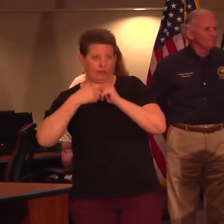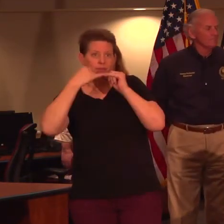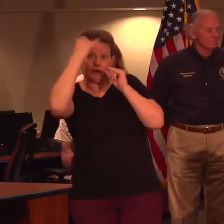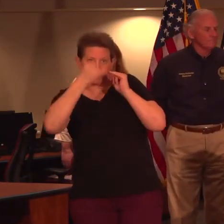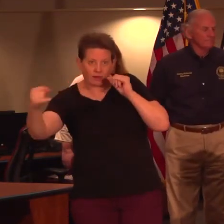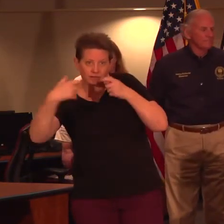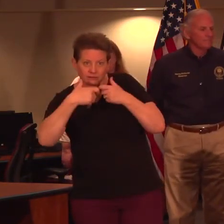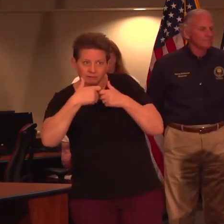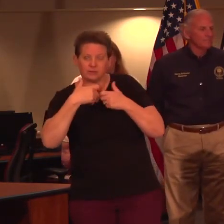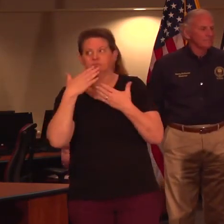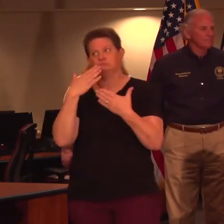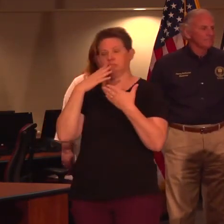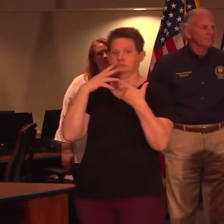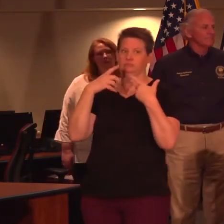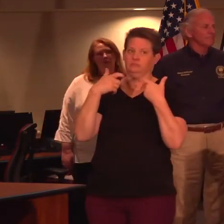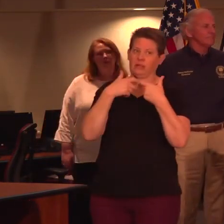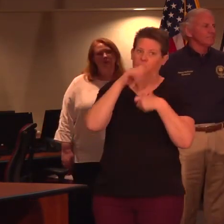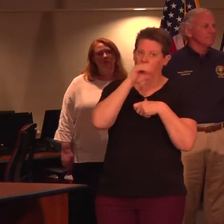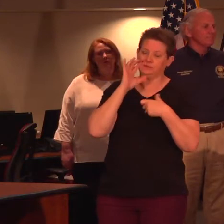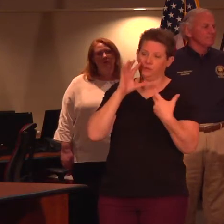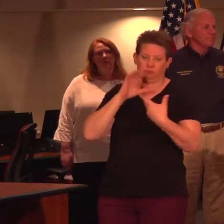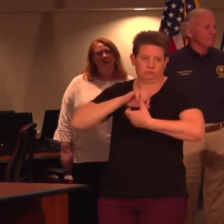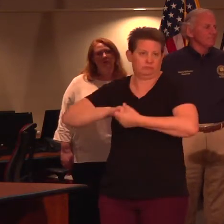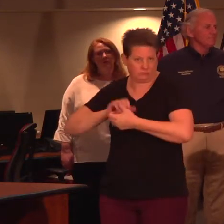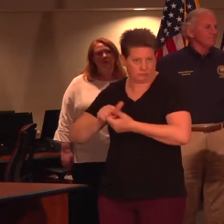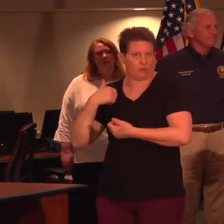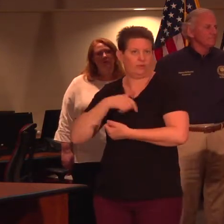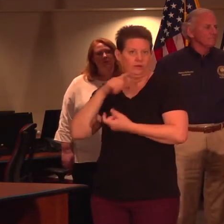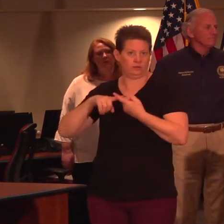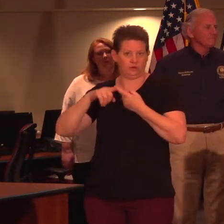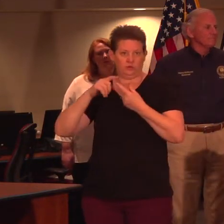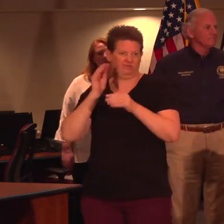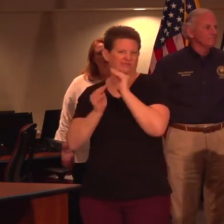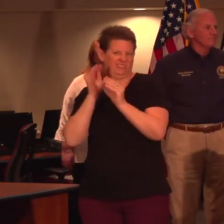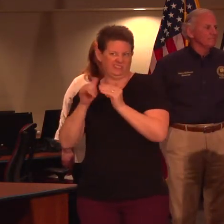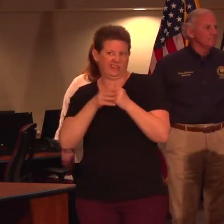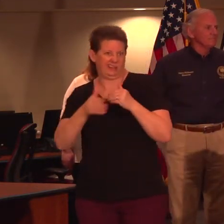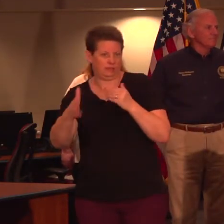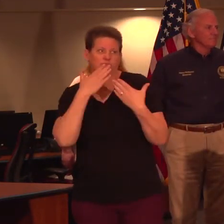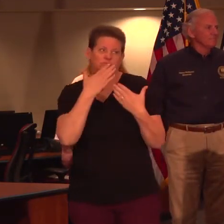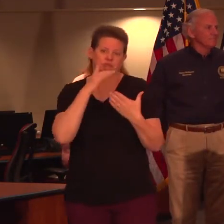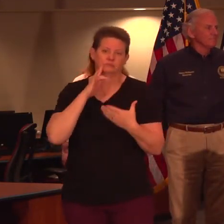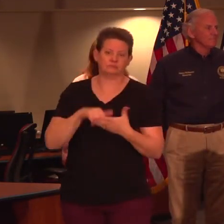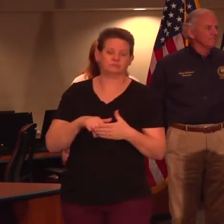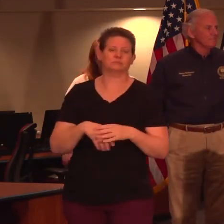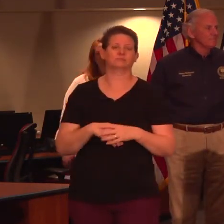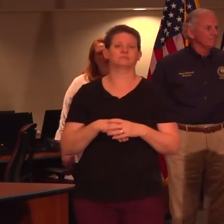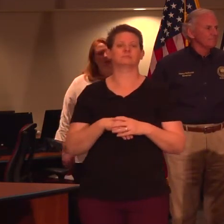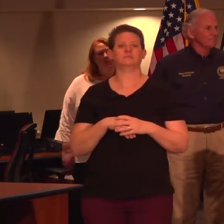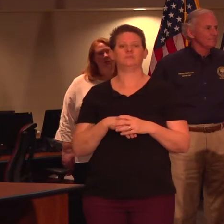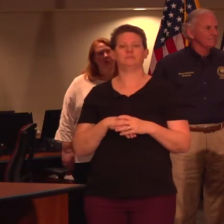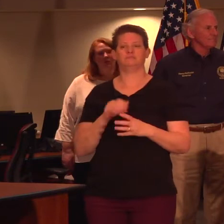power companies for pairing up with our teams to get those to get that remedied going forward. We estimate that roughly